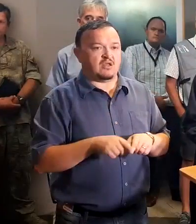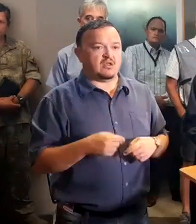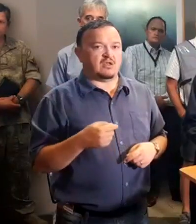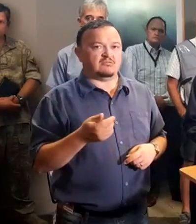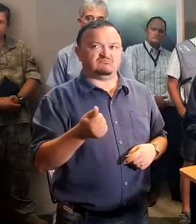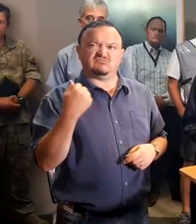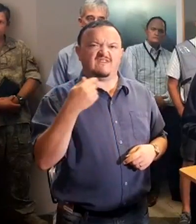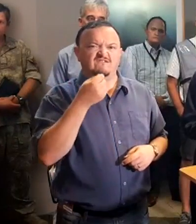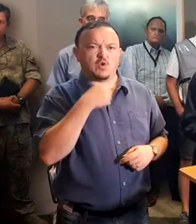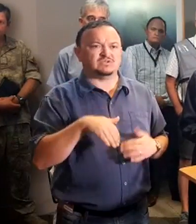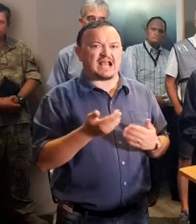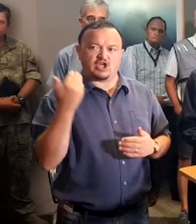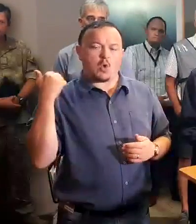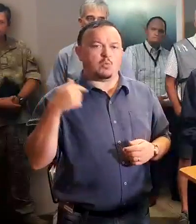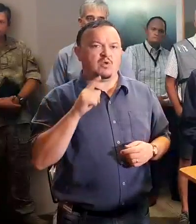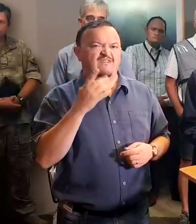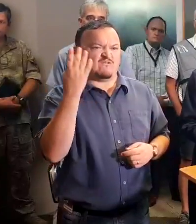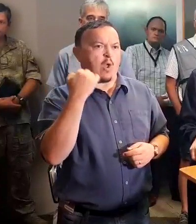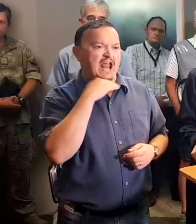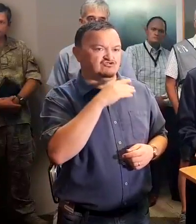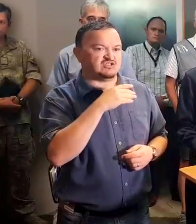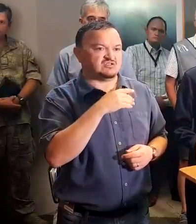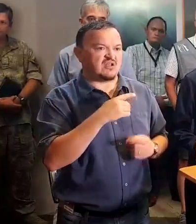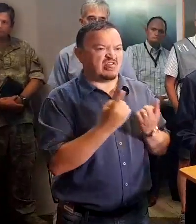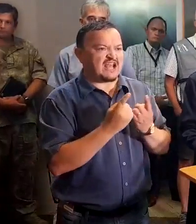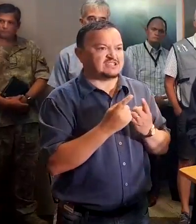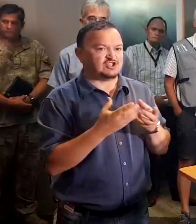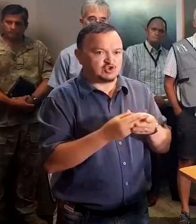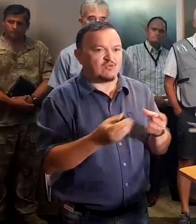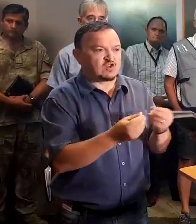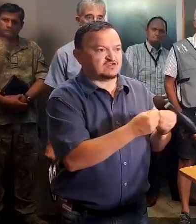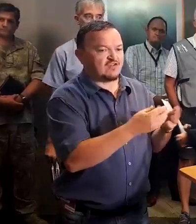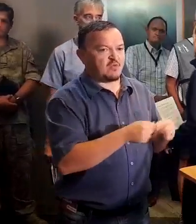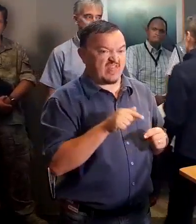ago. That number is continuing to increase. Thank you.